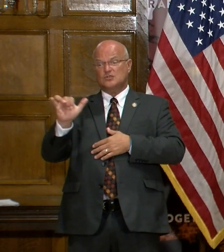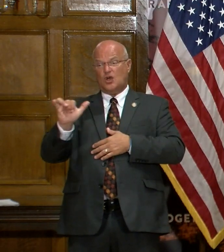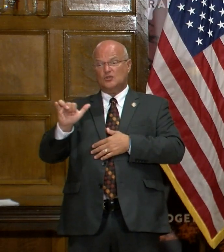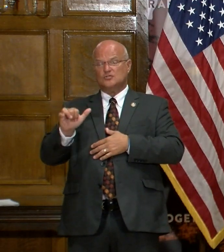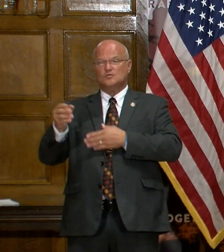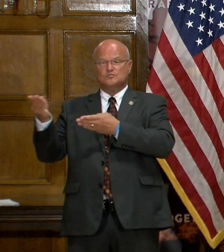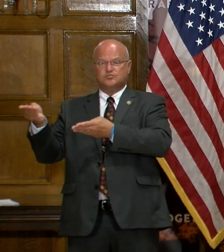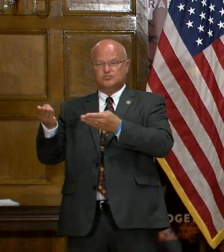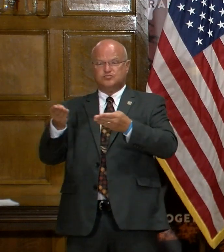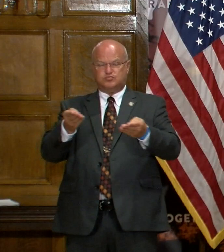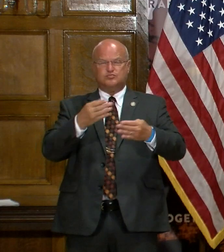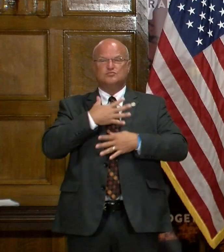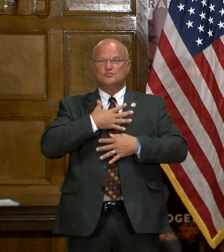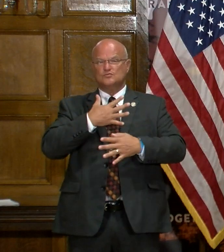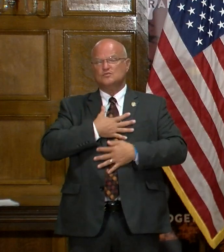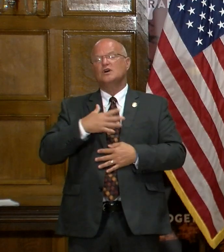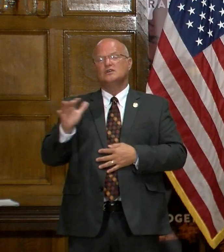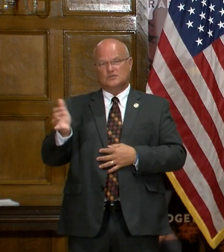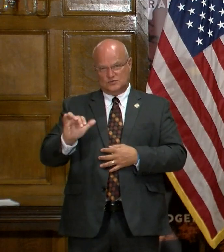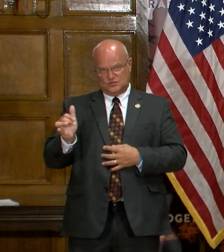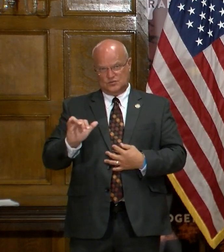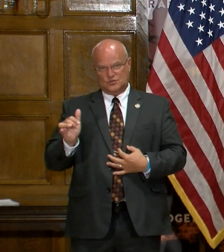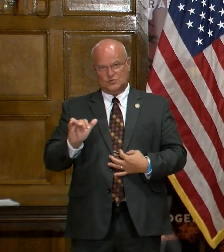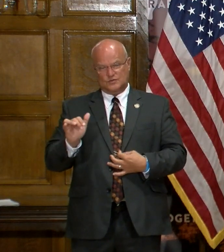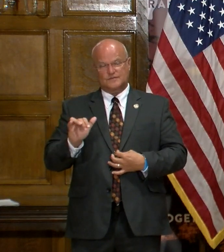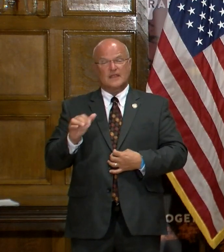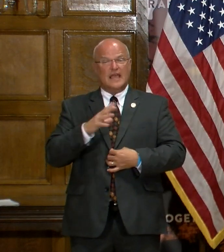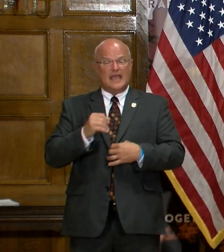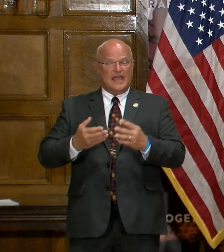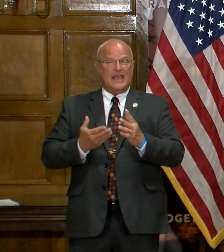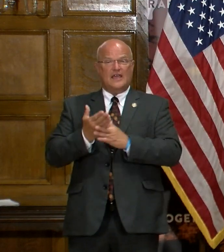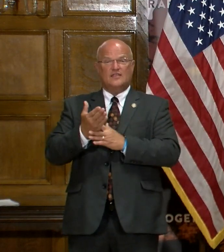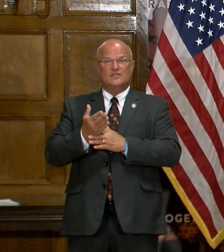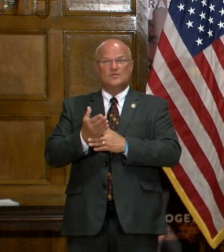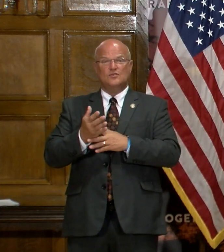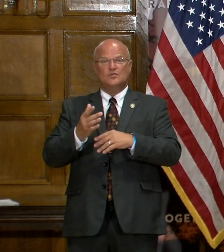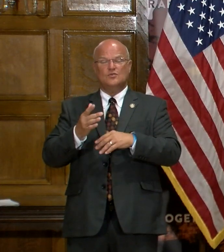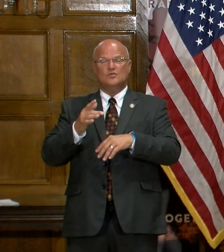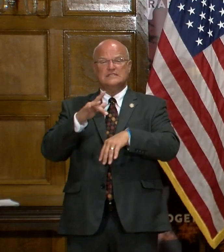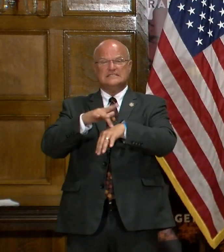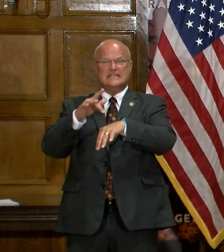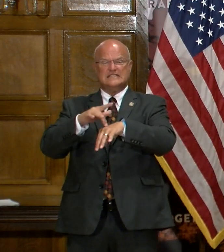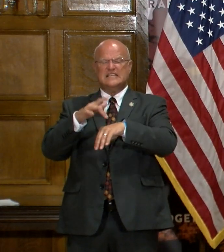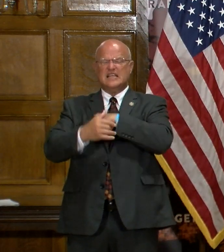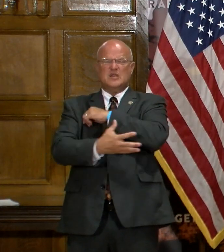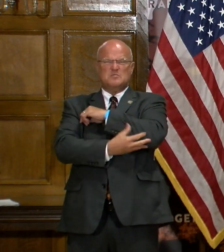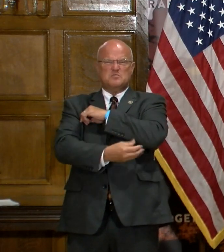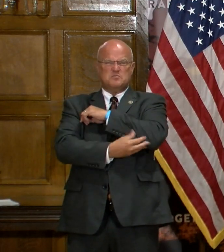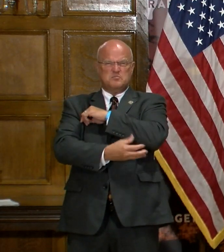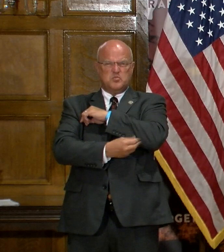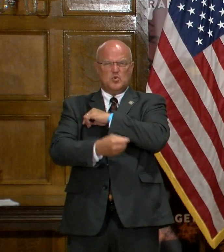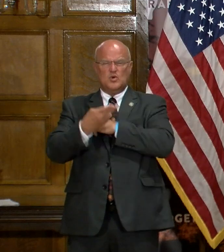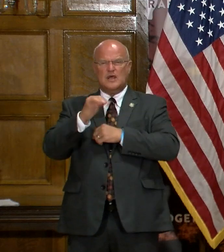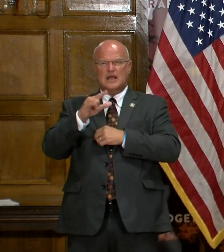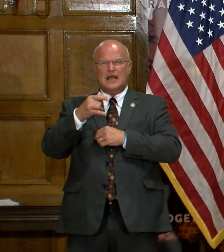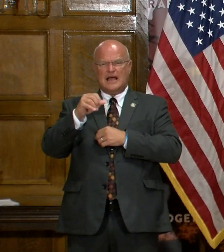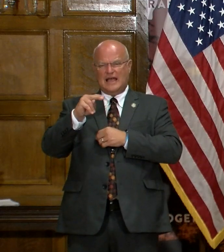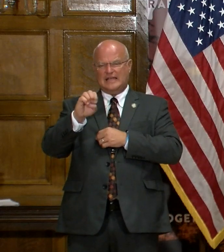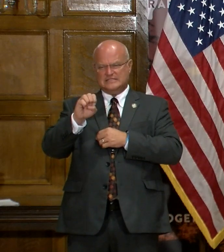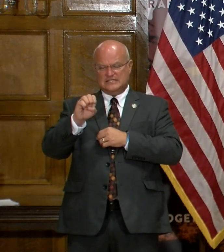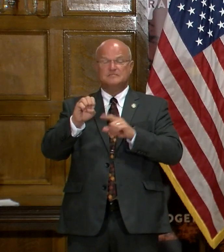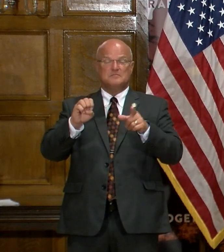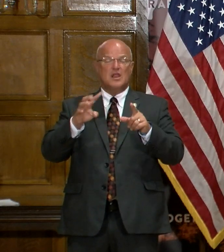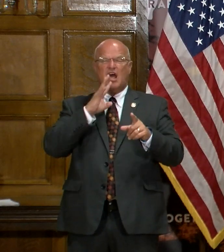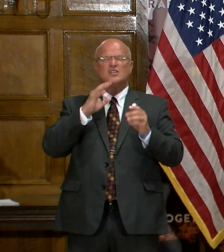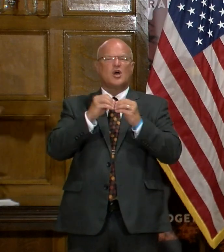is transmitted through respiratory secretions and through poor hand hygiene. So again, I'll talk more about this in the future.